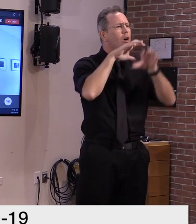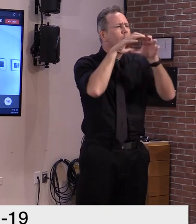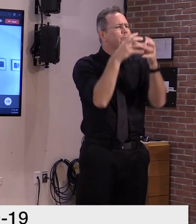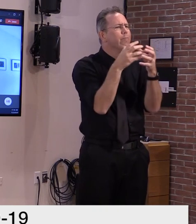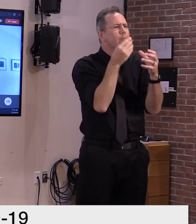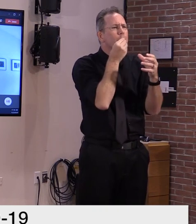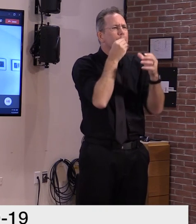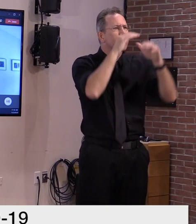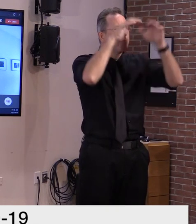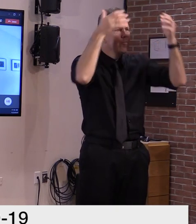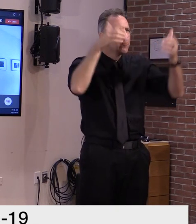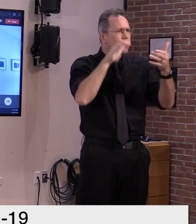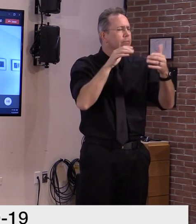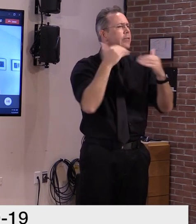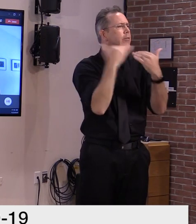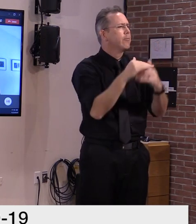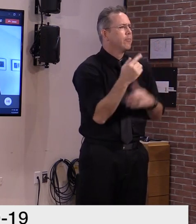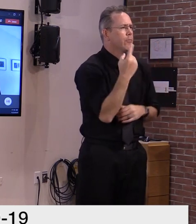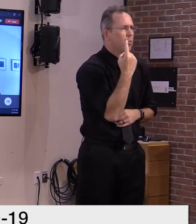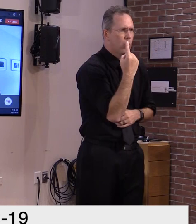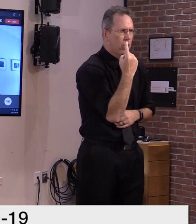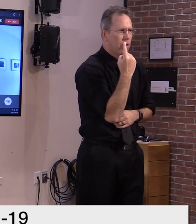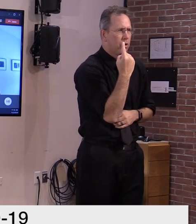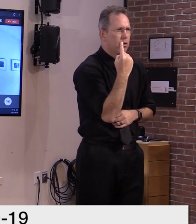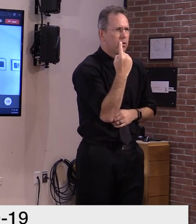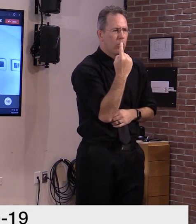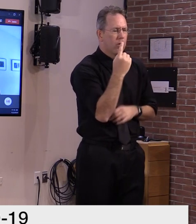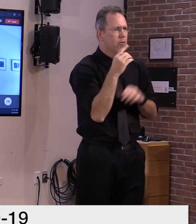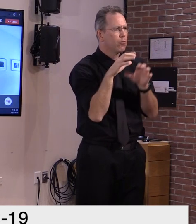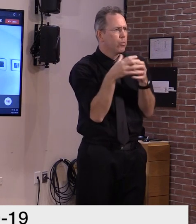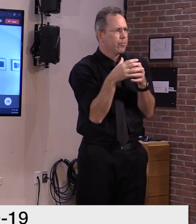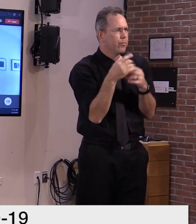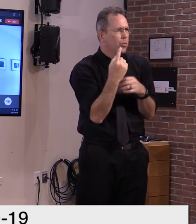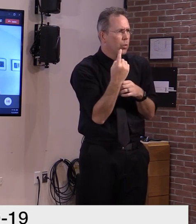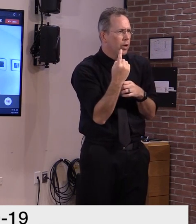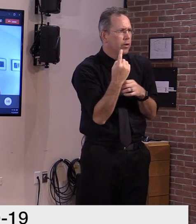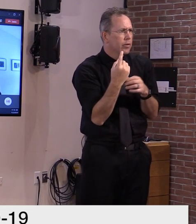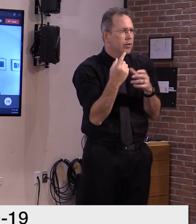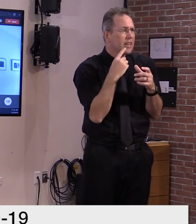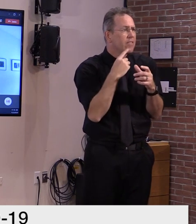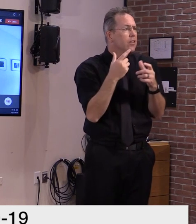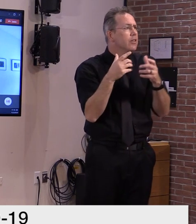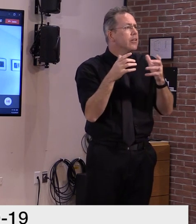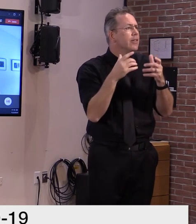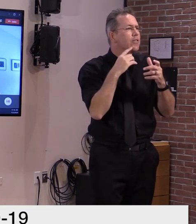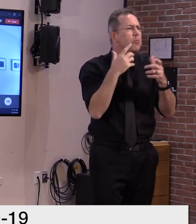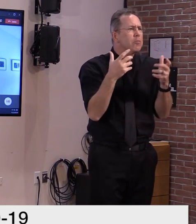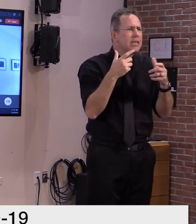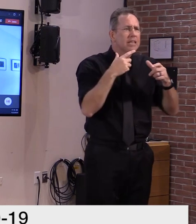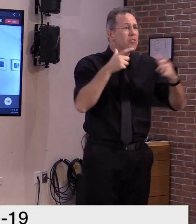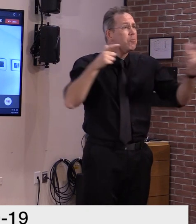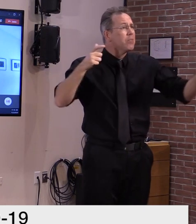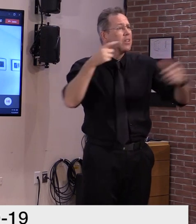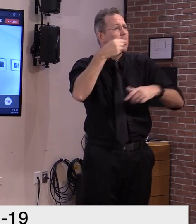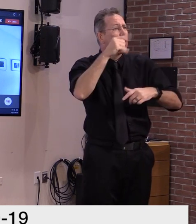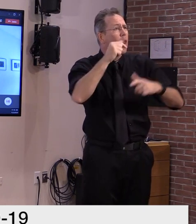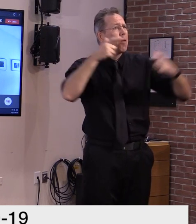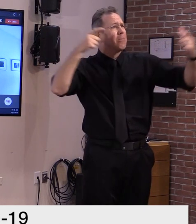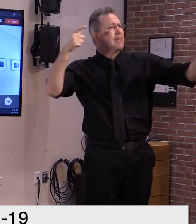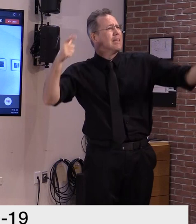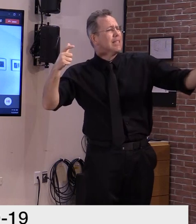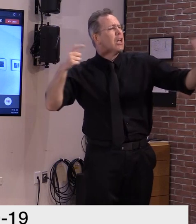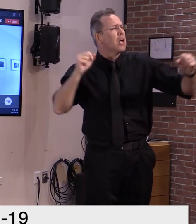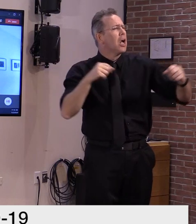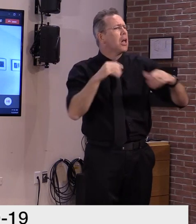big enough or the bubble lift is big enough to ensure 6 feet between customers and guests. I think a